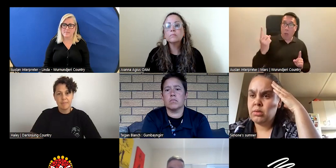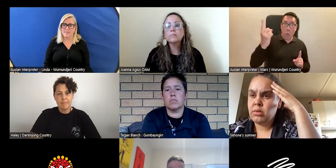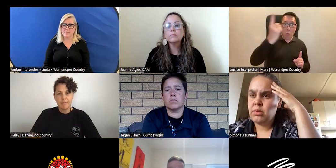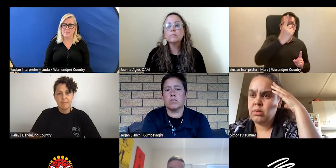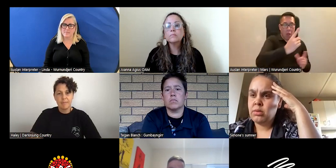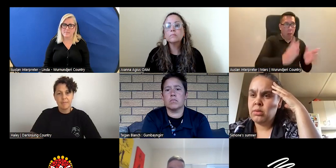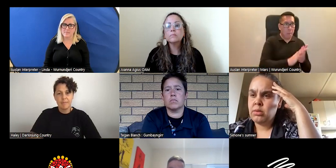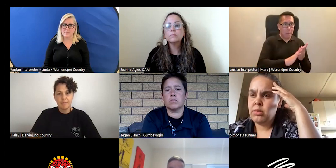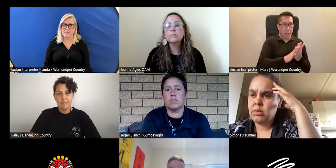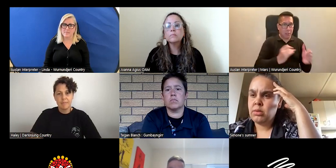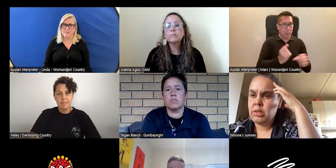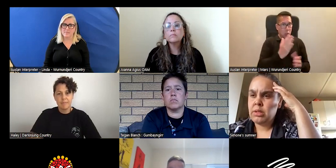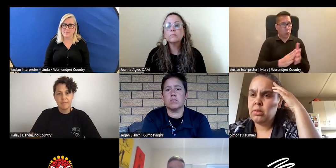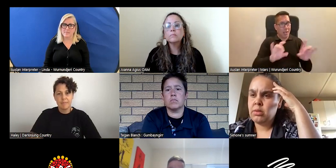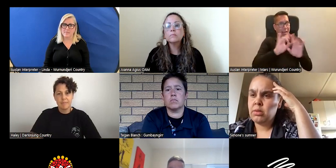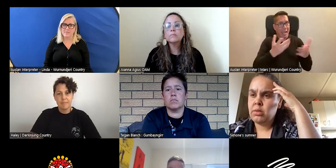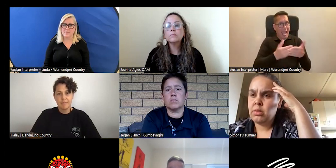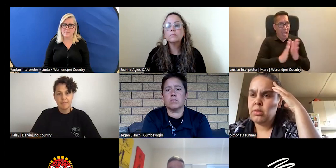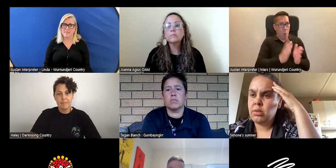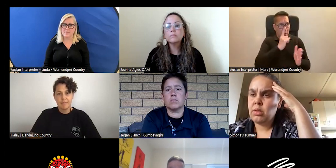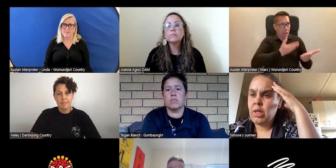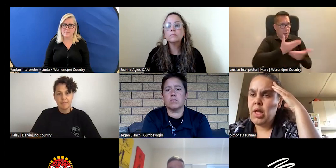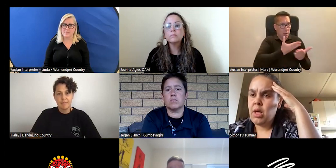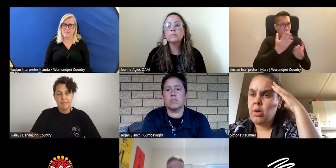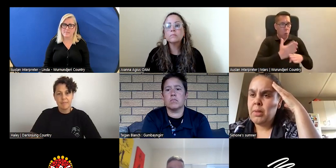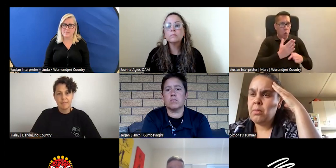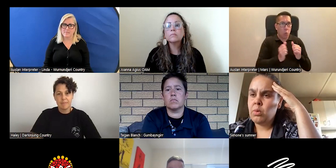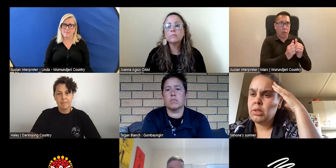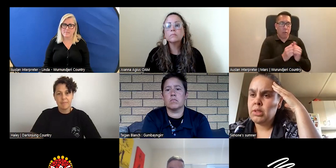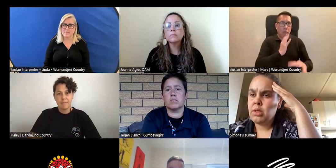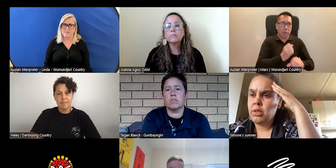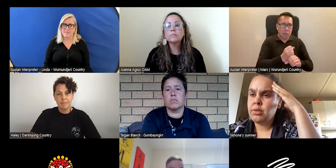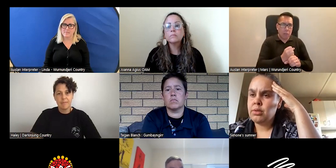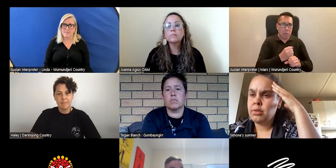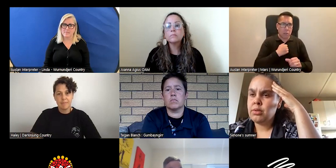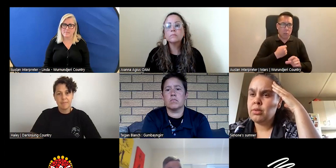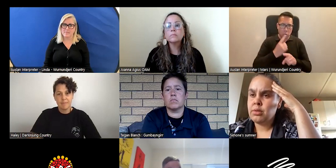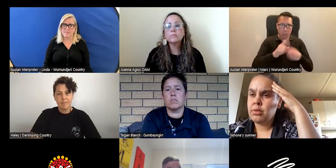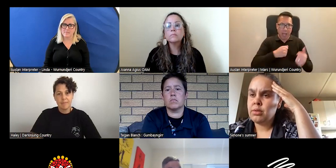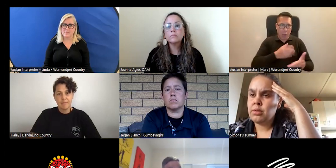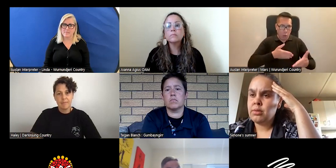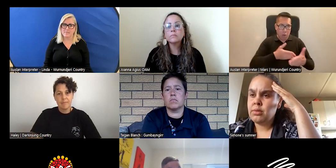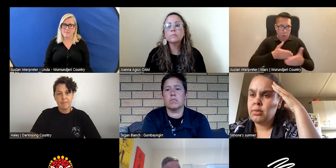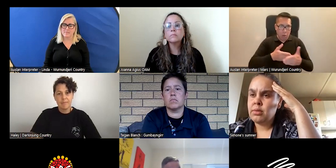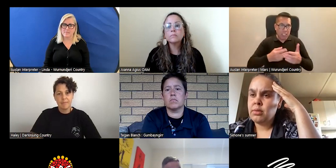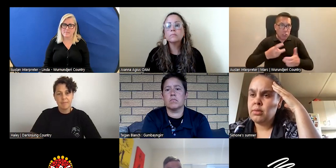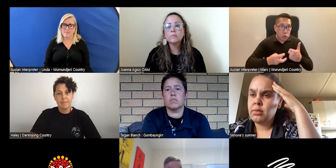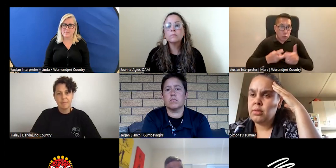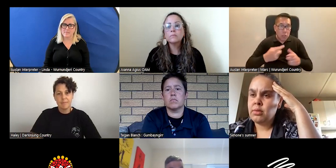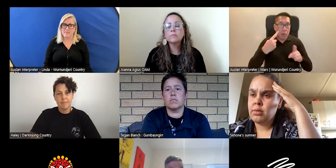state works and interacts with the government, what issues we're facing, and could also probably connect into the federal